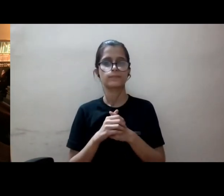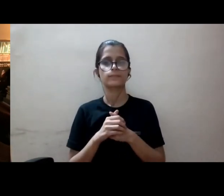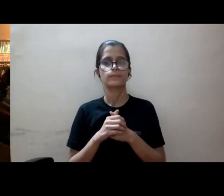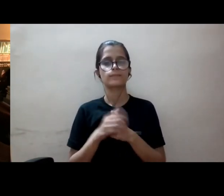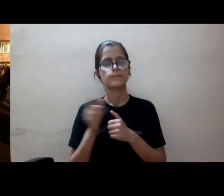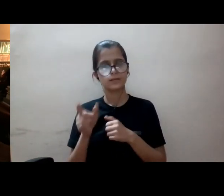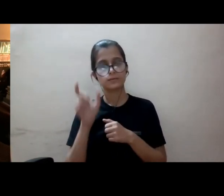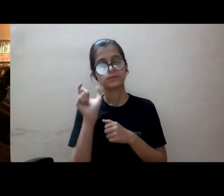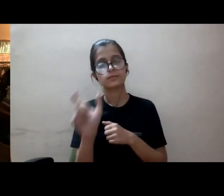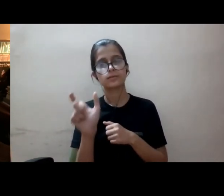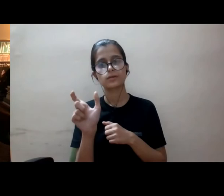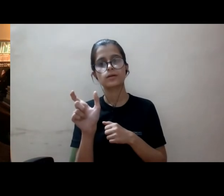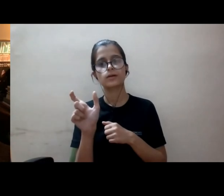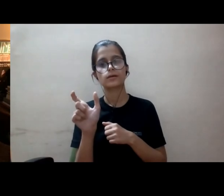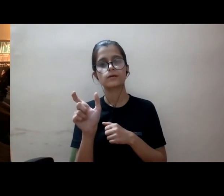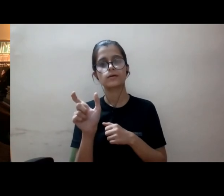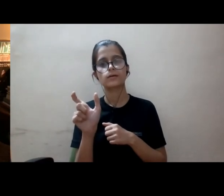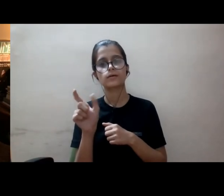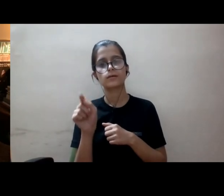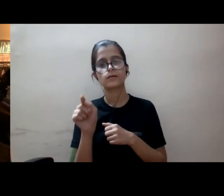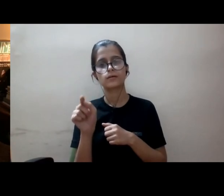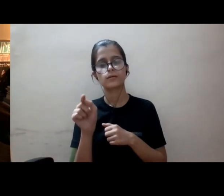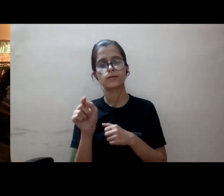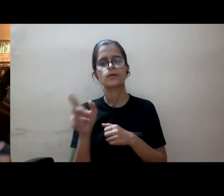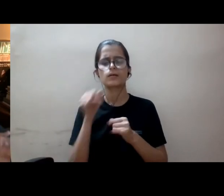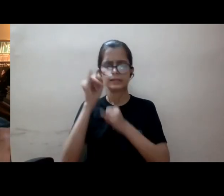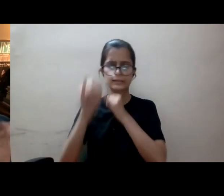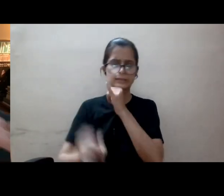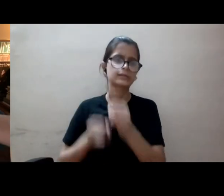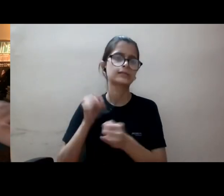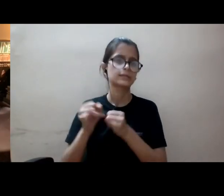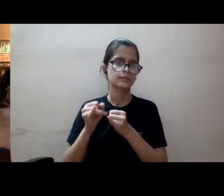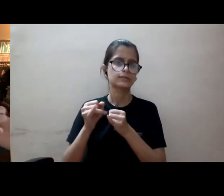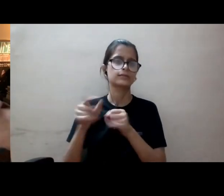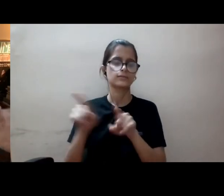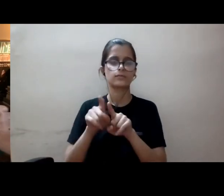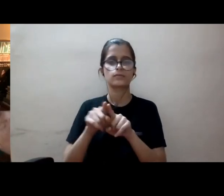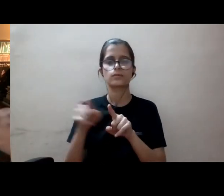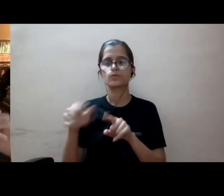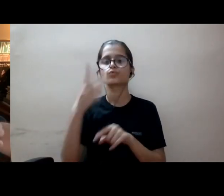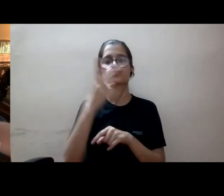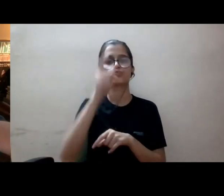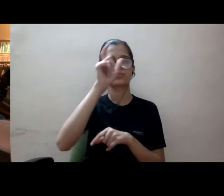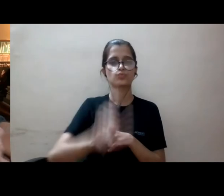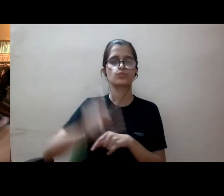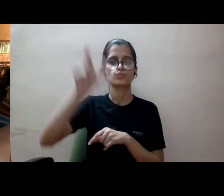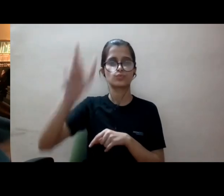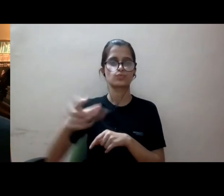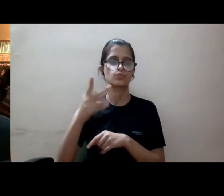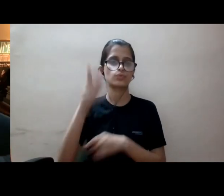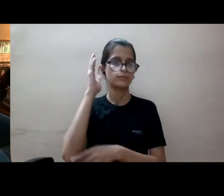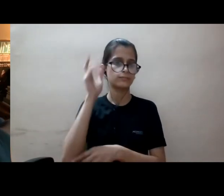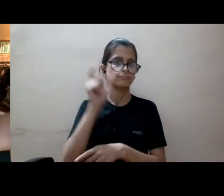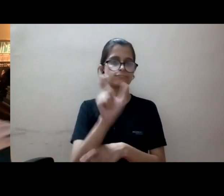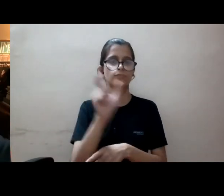term in literary criticism. I think it was invented by two scholars, David and Sharon Mitchell,